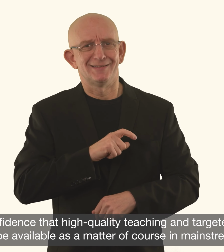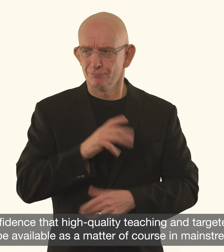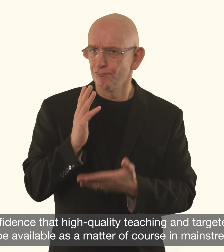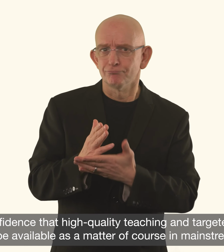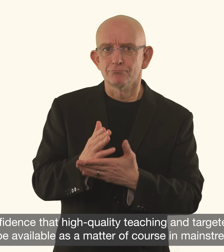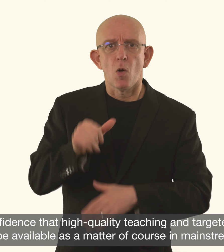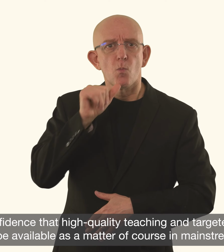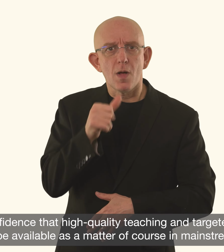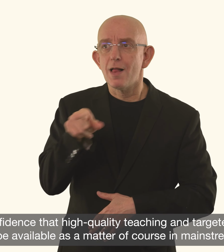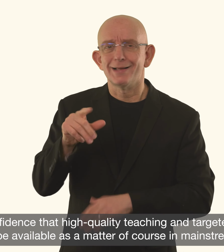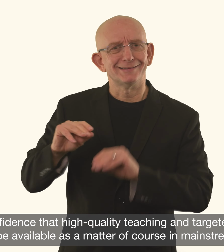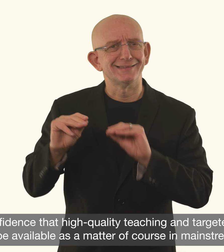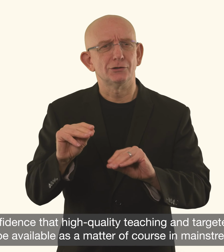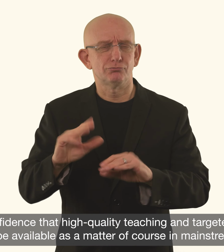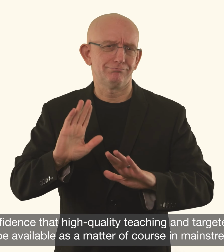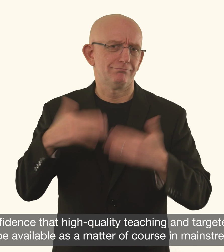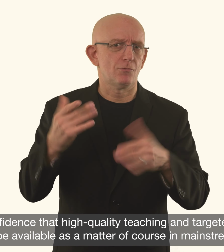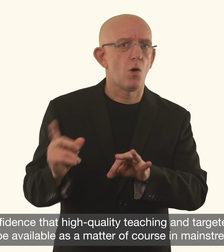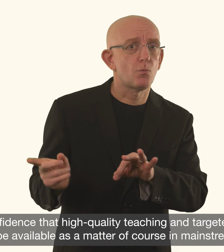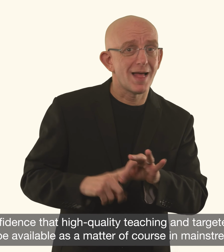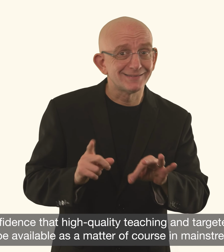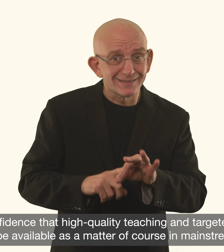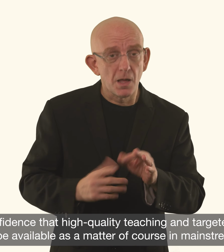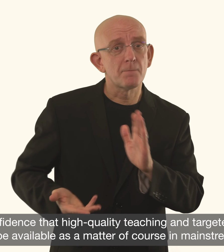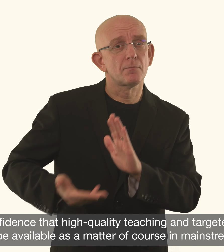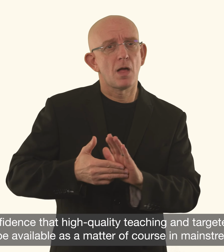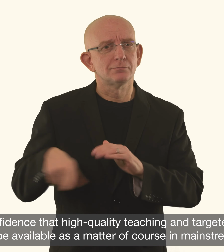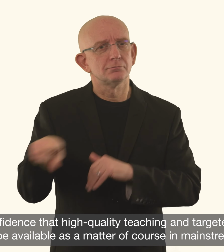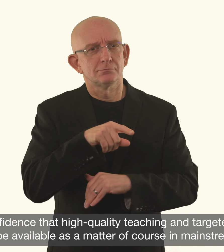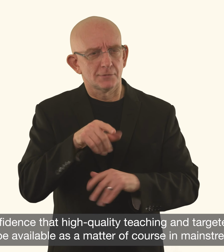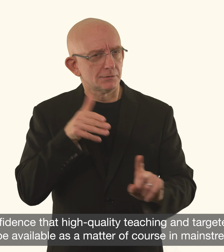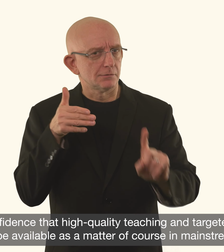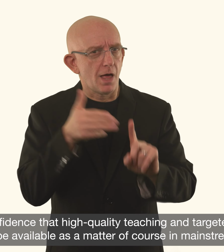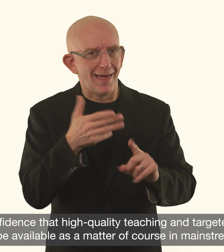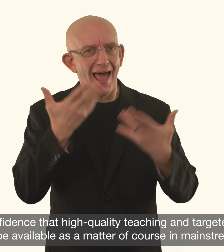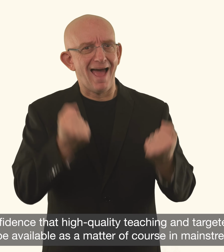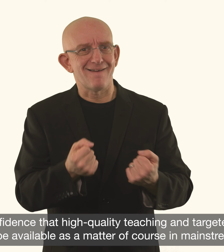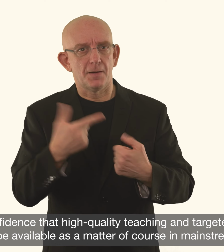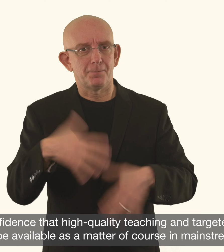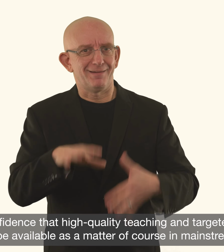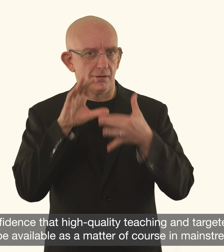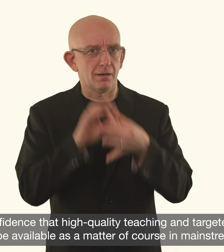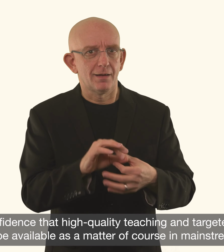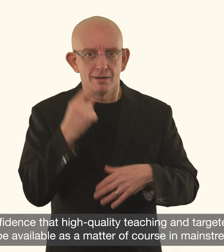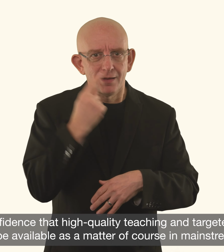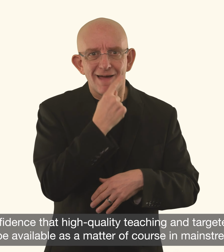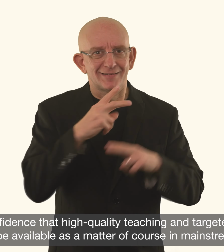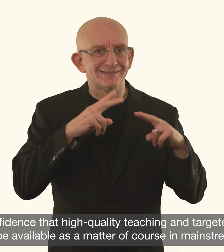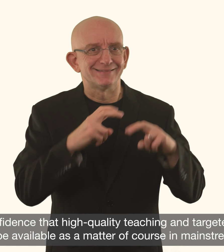Parents have confidence that high-quality teaching and targeted evidence-based support will be available as a matter of course in mainstream